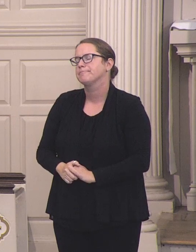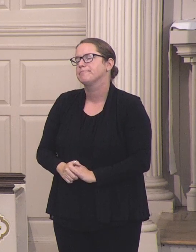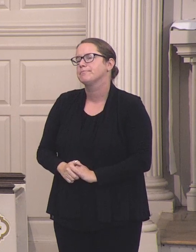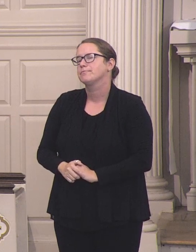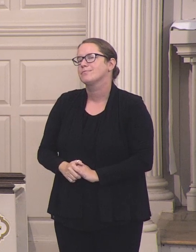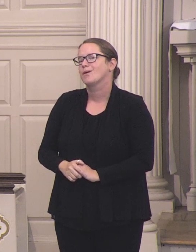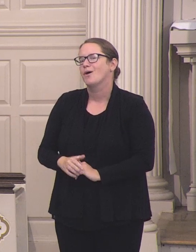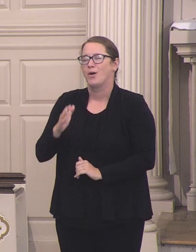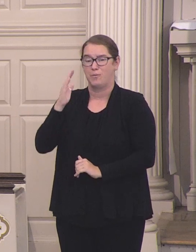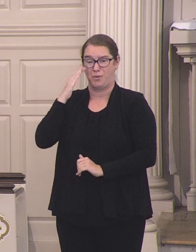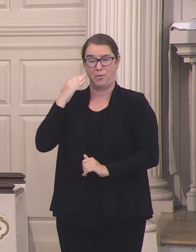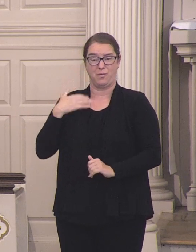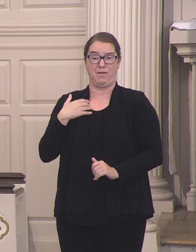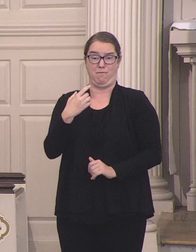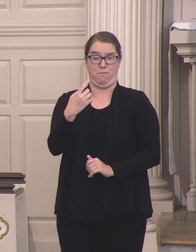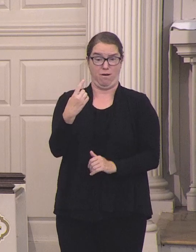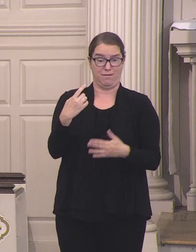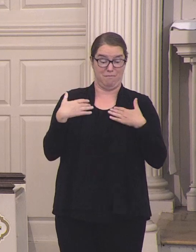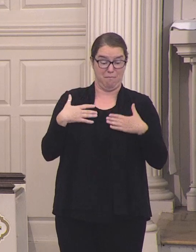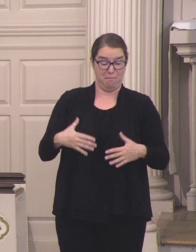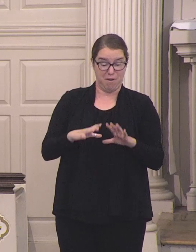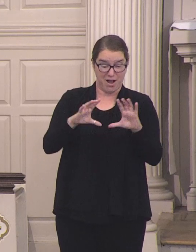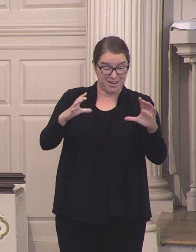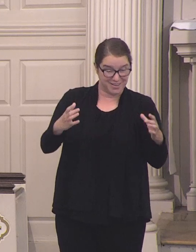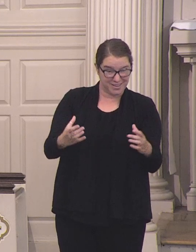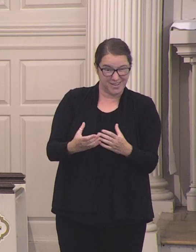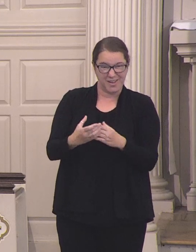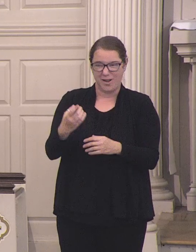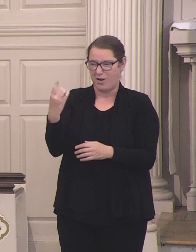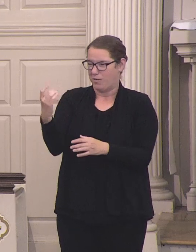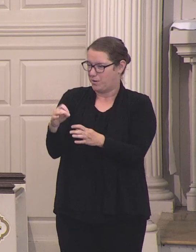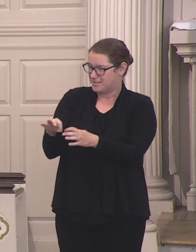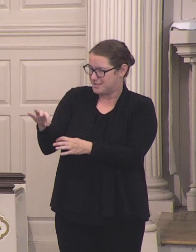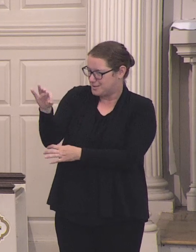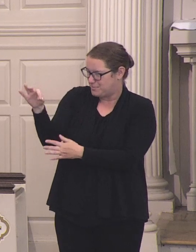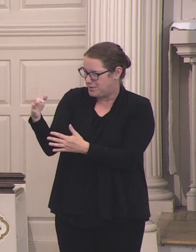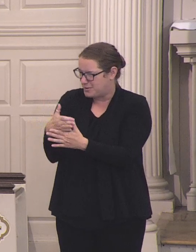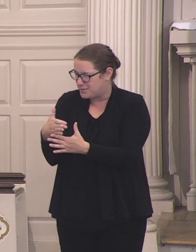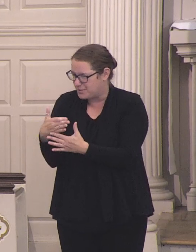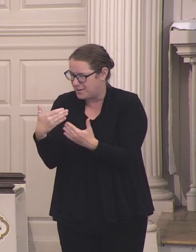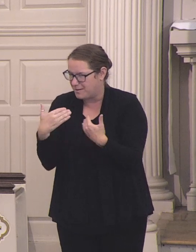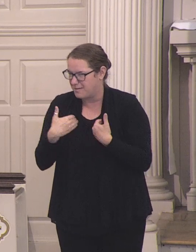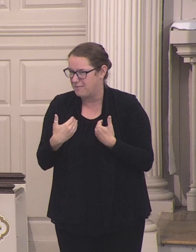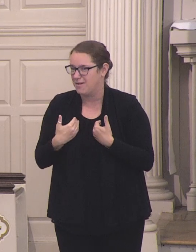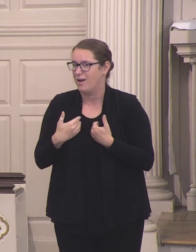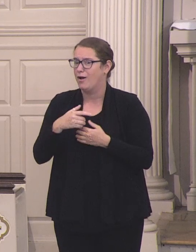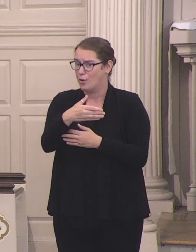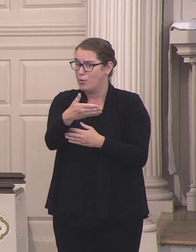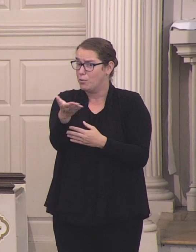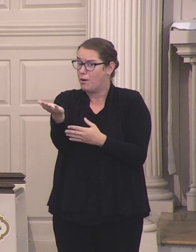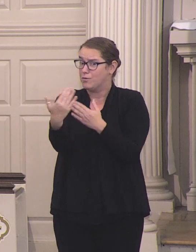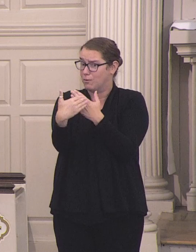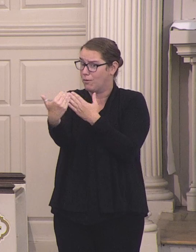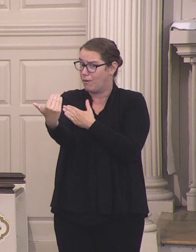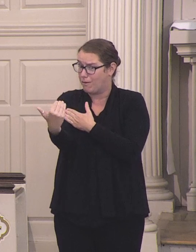One body and one Spirit, as you are also called to the one hope of your call.